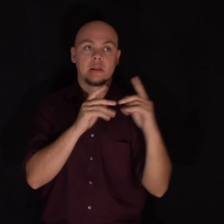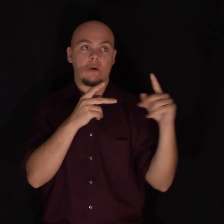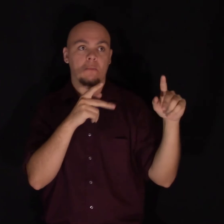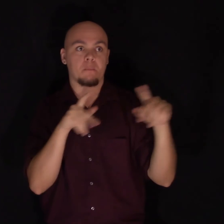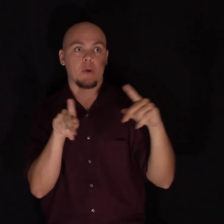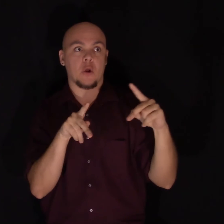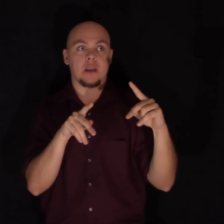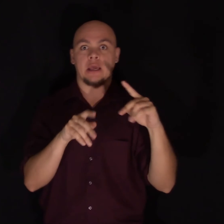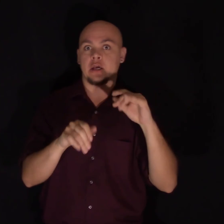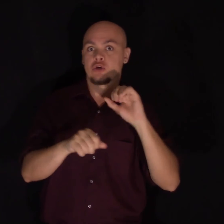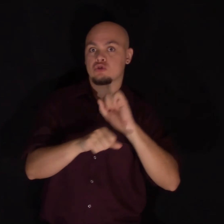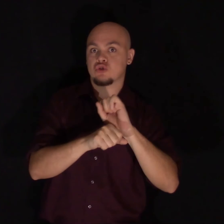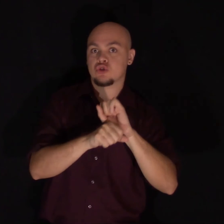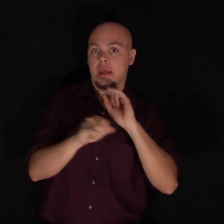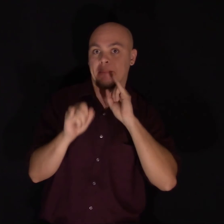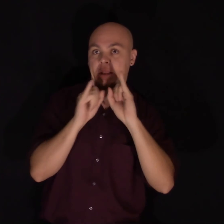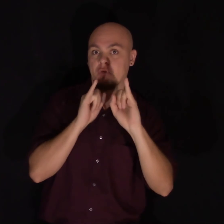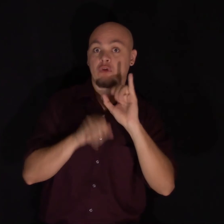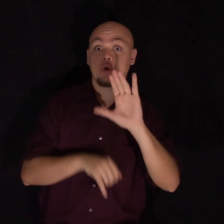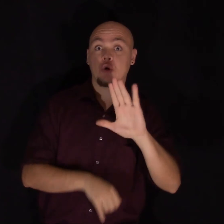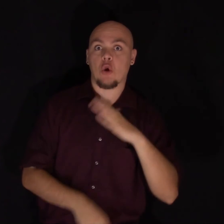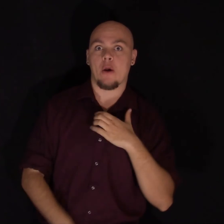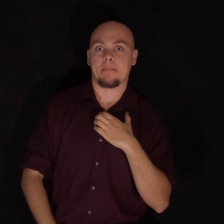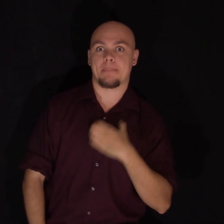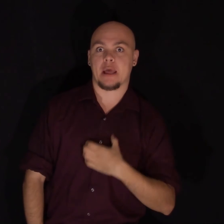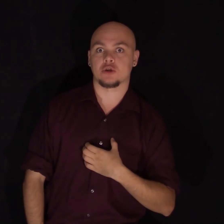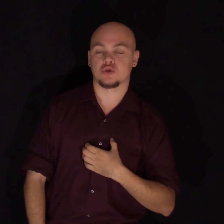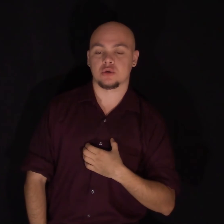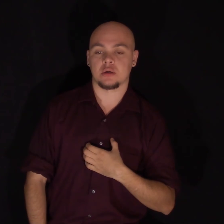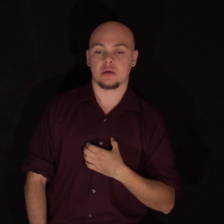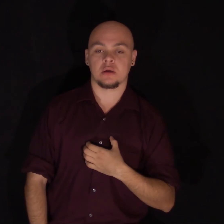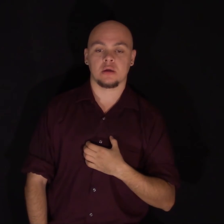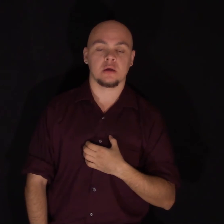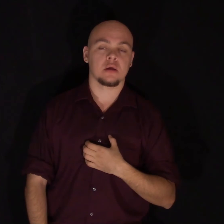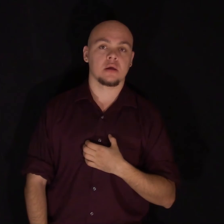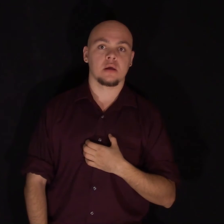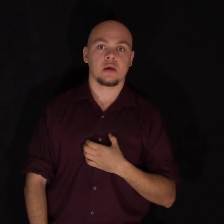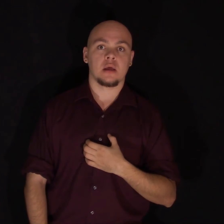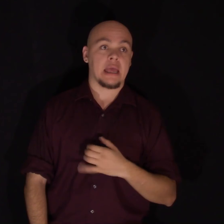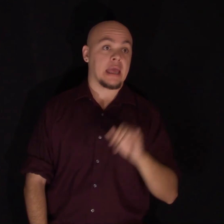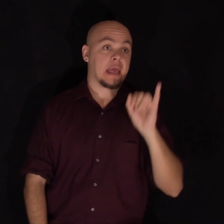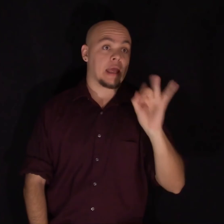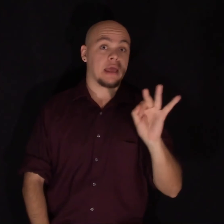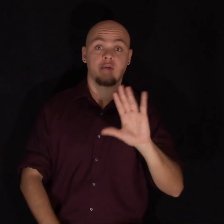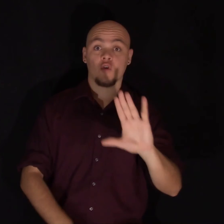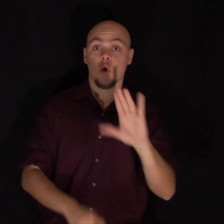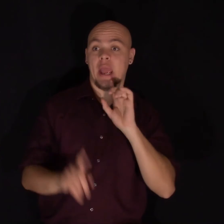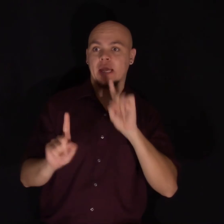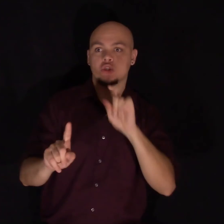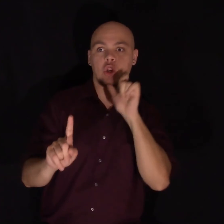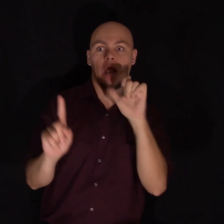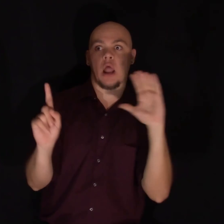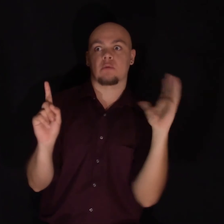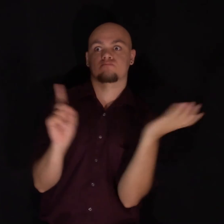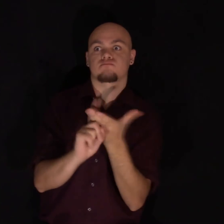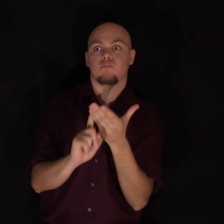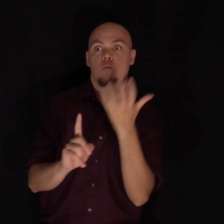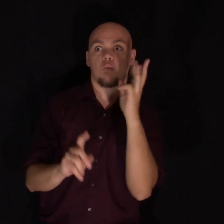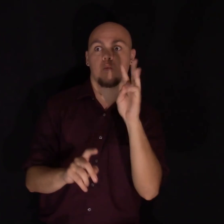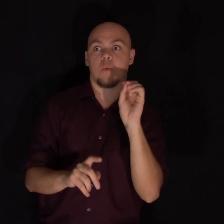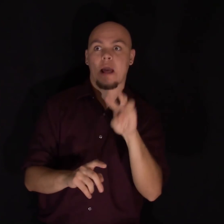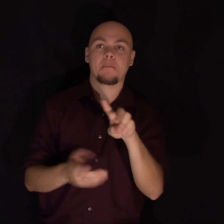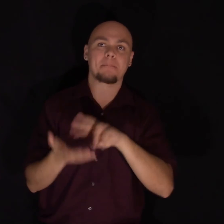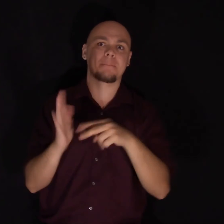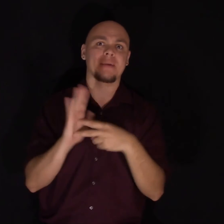interview, what are you passionate about? That you're not going to have this wow, compelling answer, and that means you're not interesting